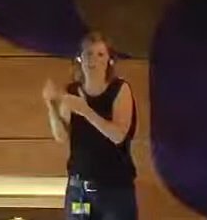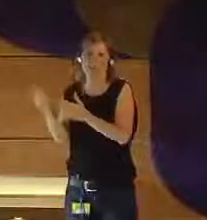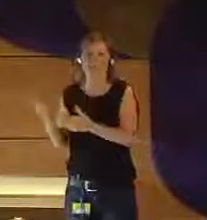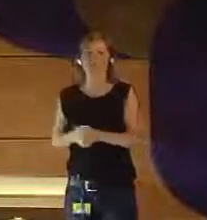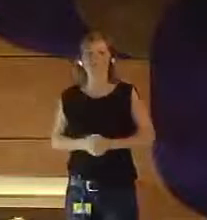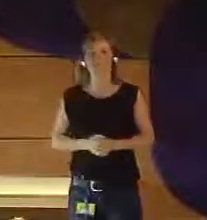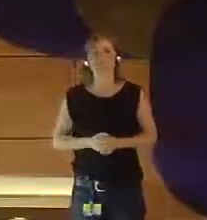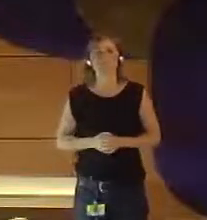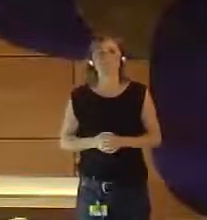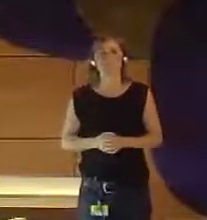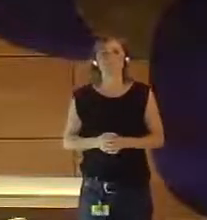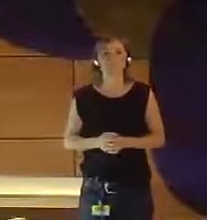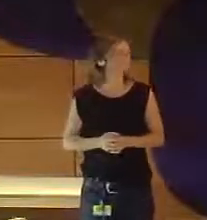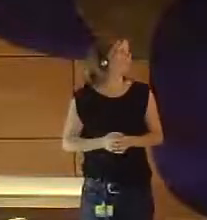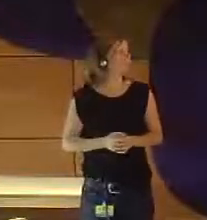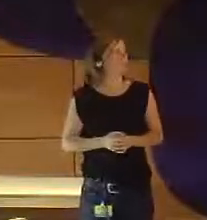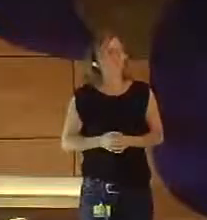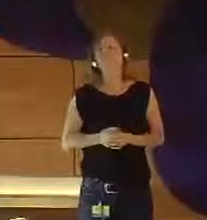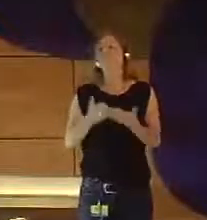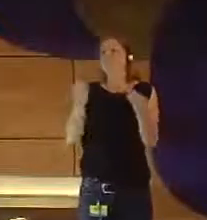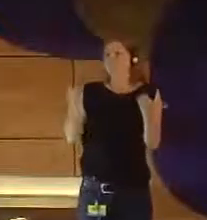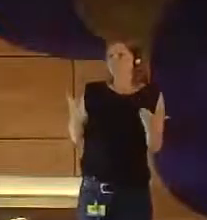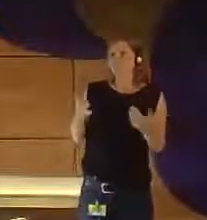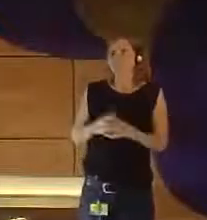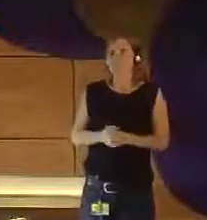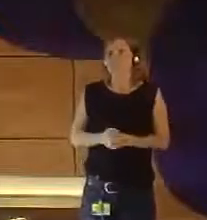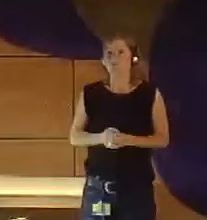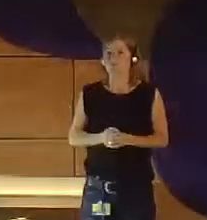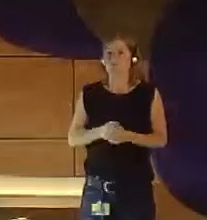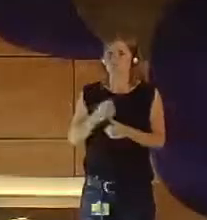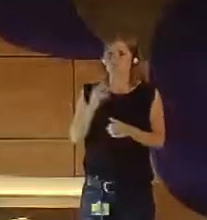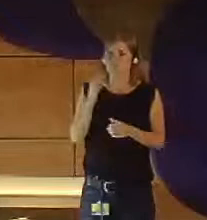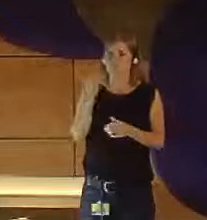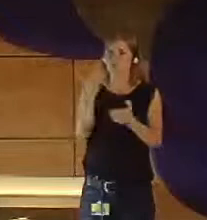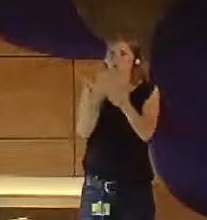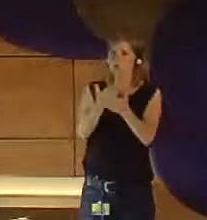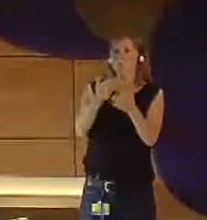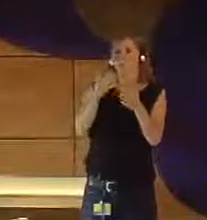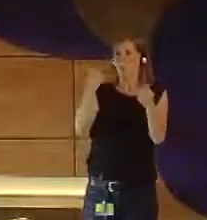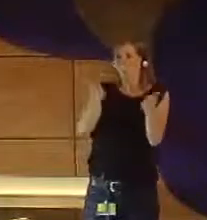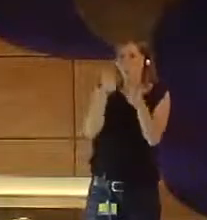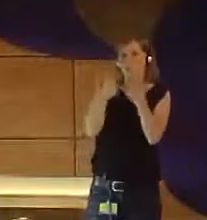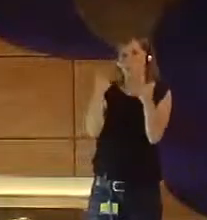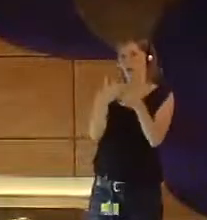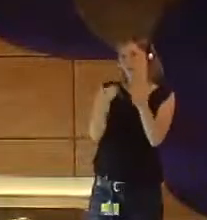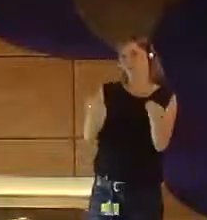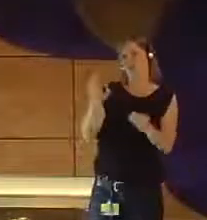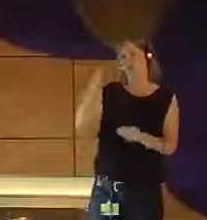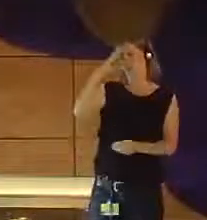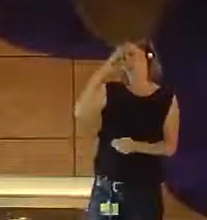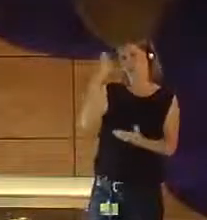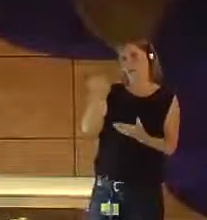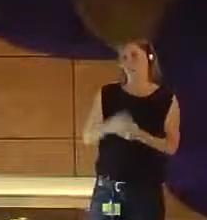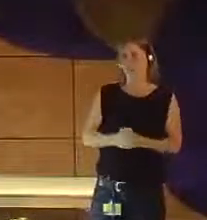Yeah. So that's probably the optimal way in boys, if their testicles are descended and